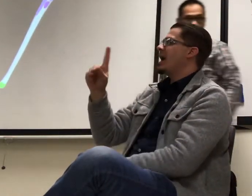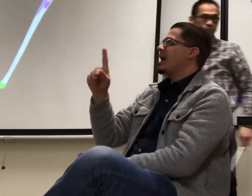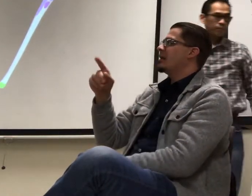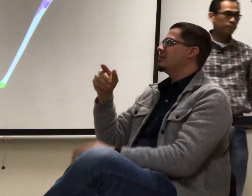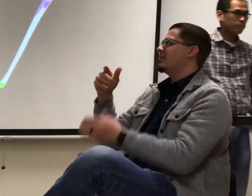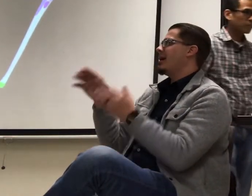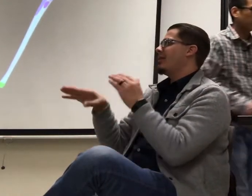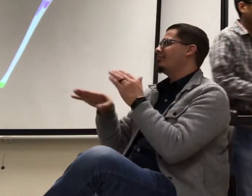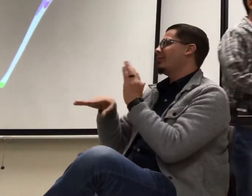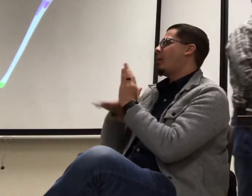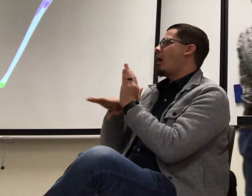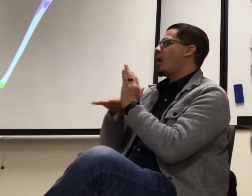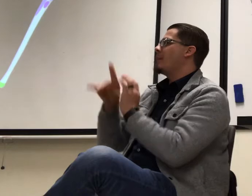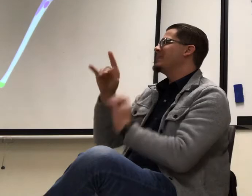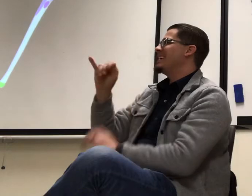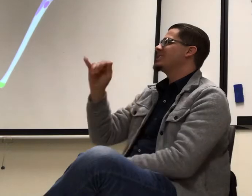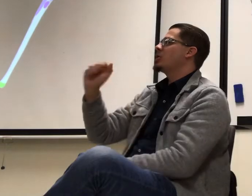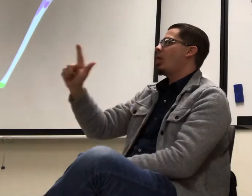there.